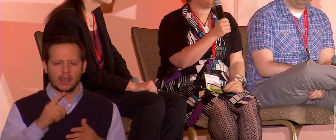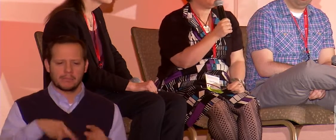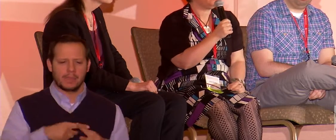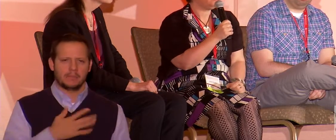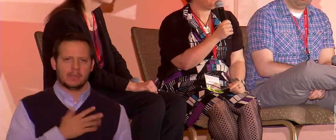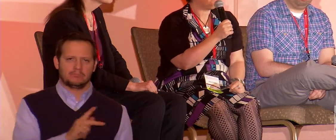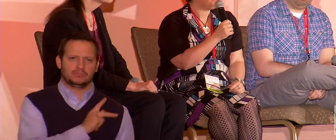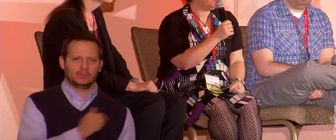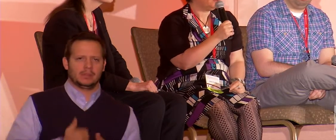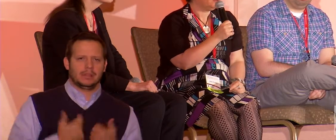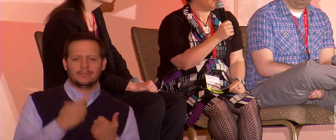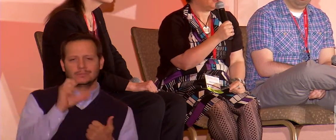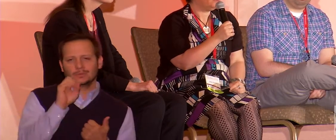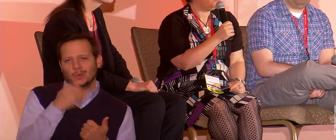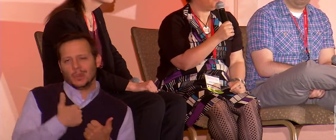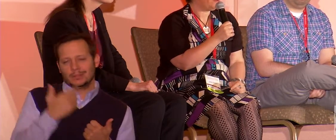this?